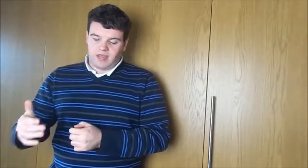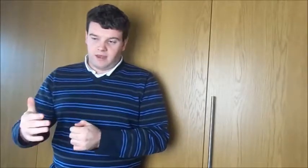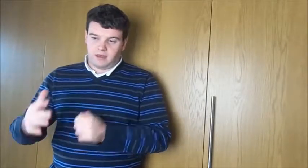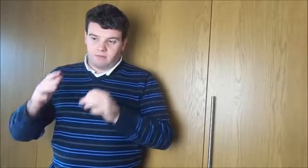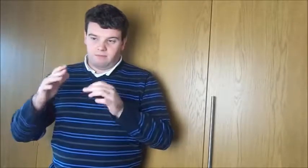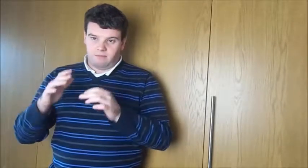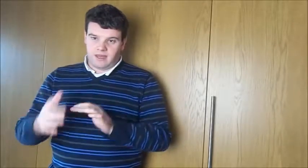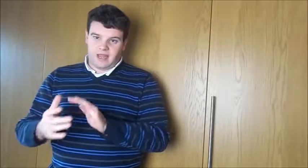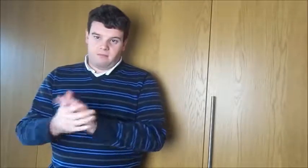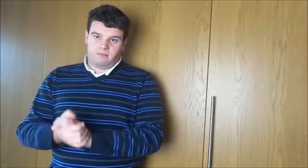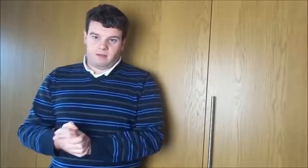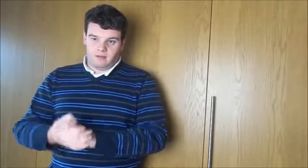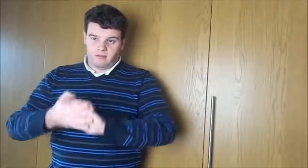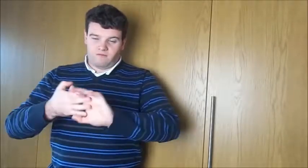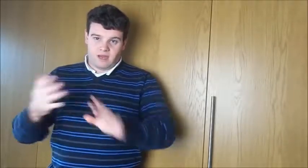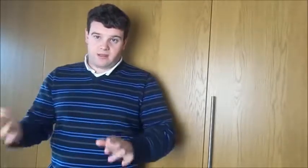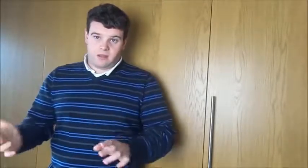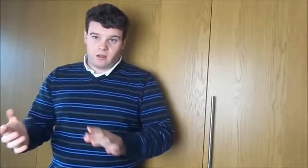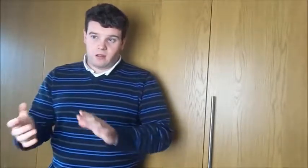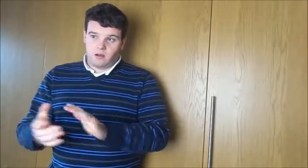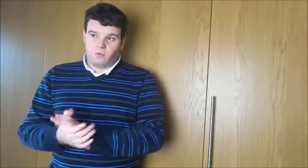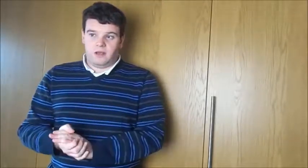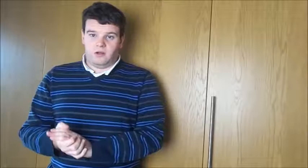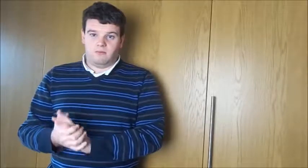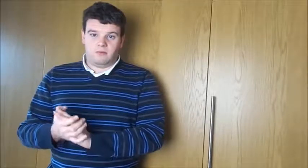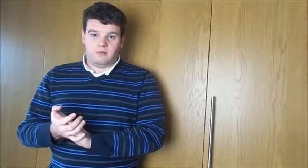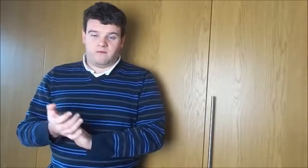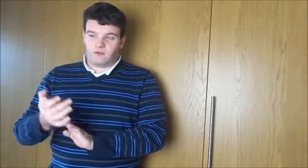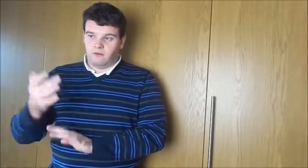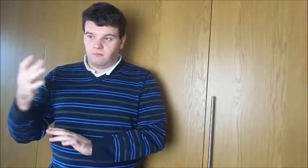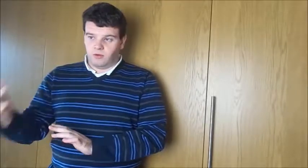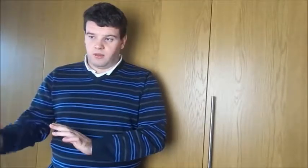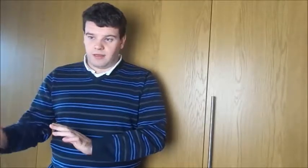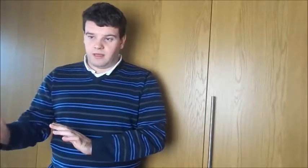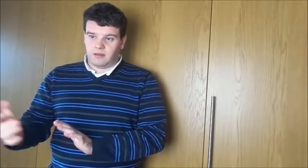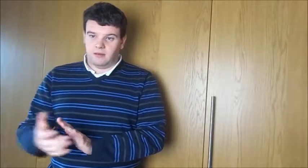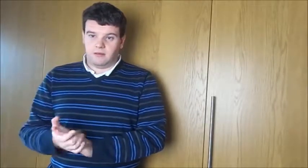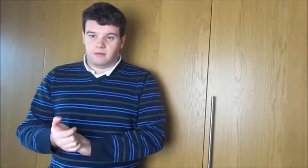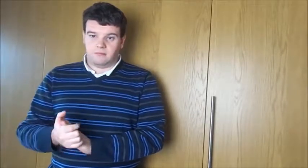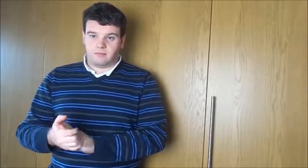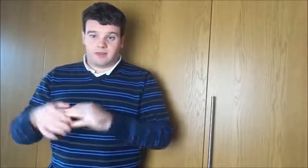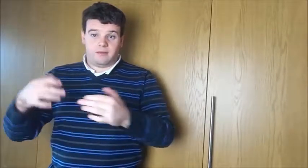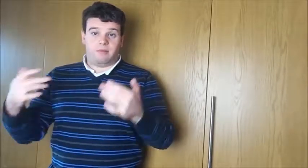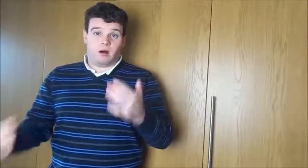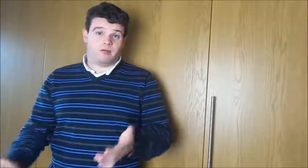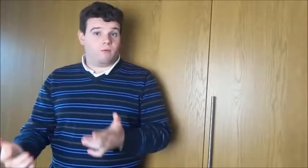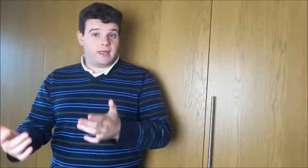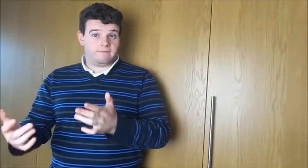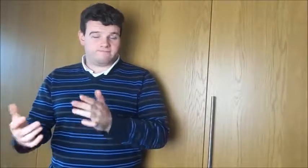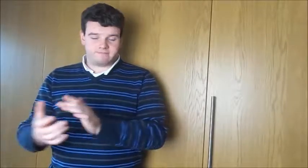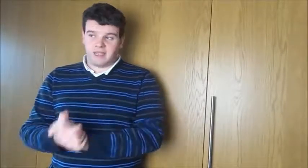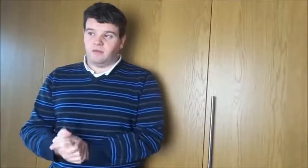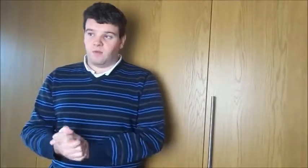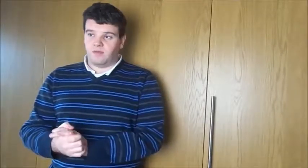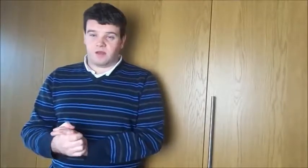Kent became of age, William, a few months later, did pass away in Windsor